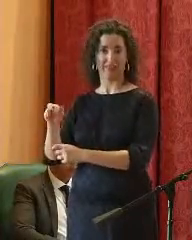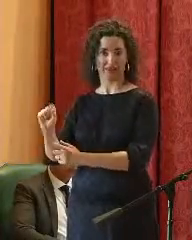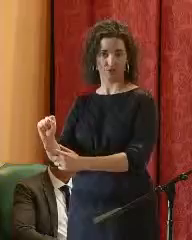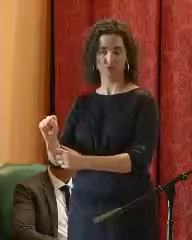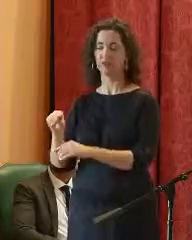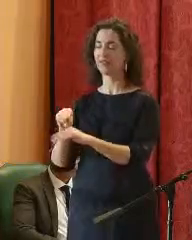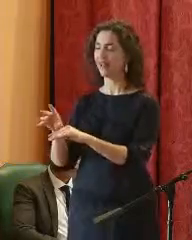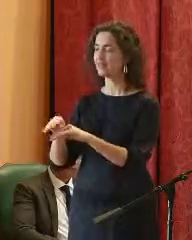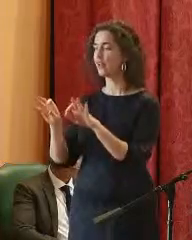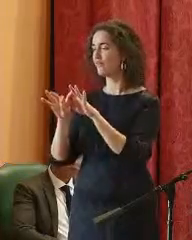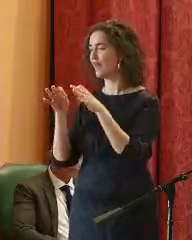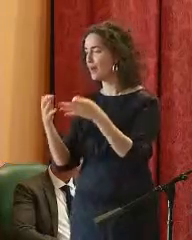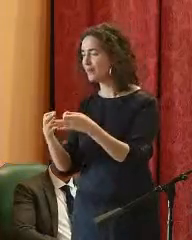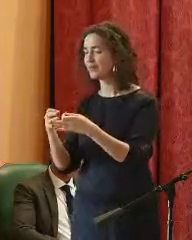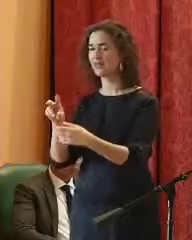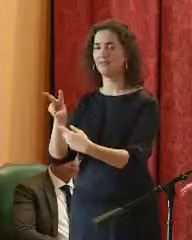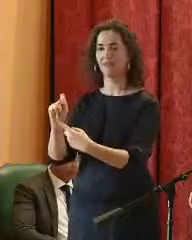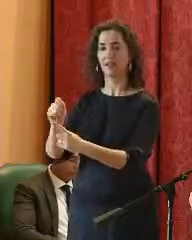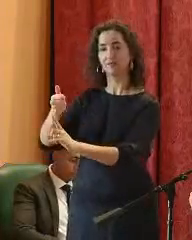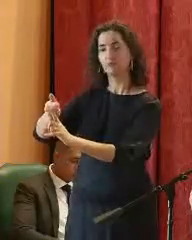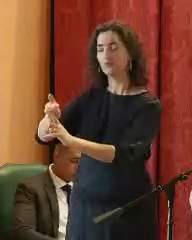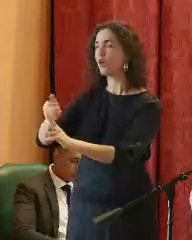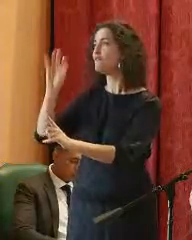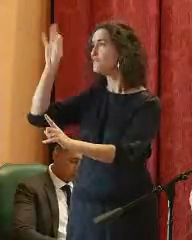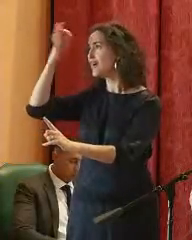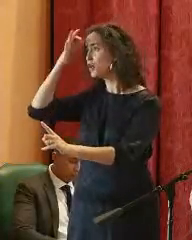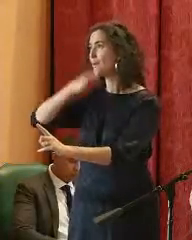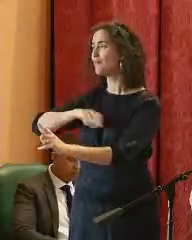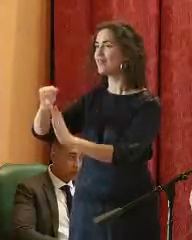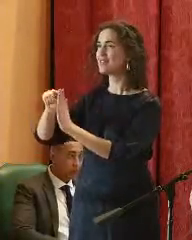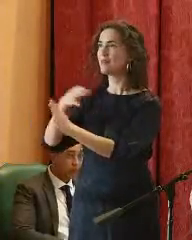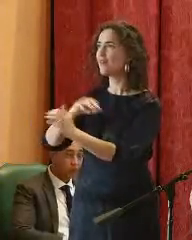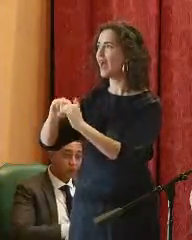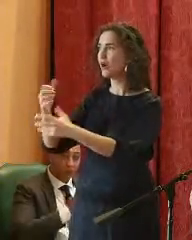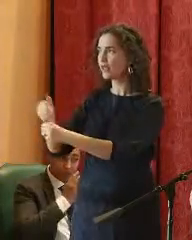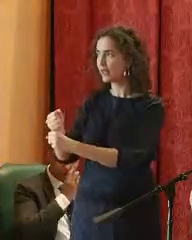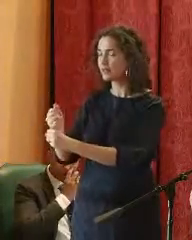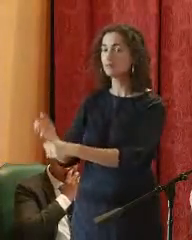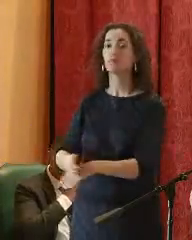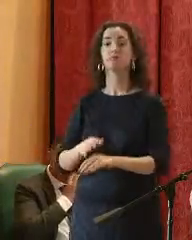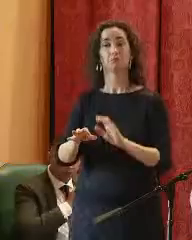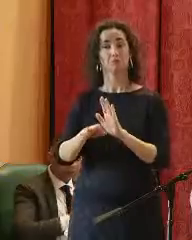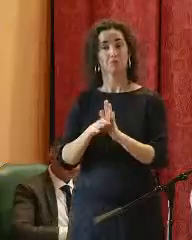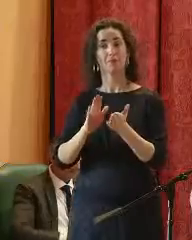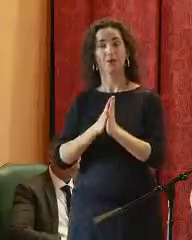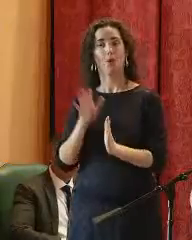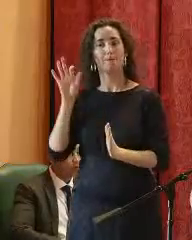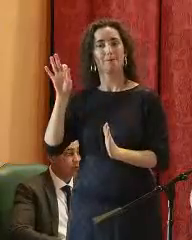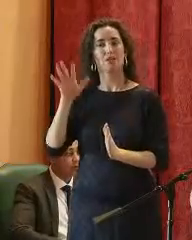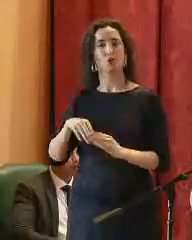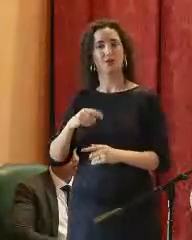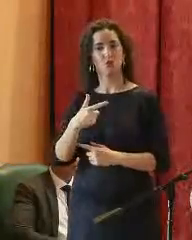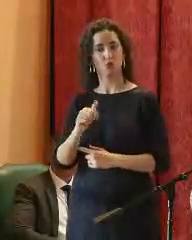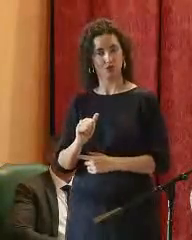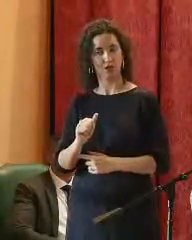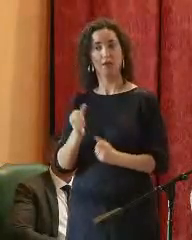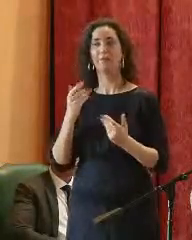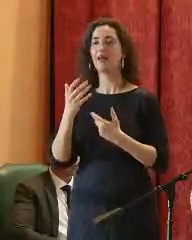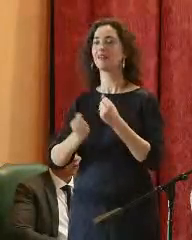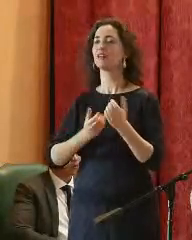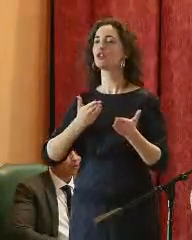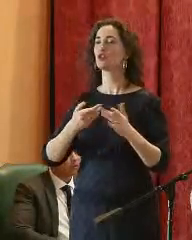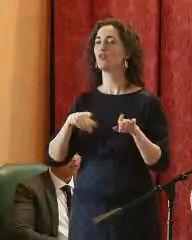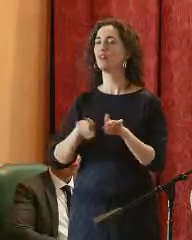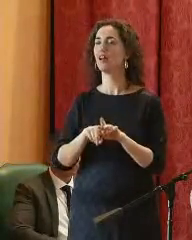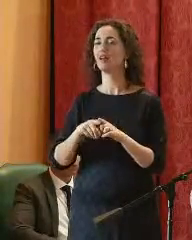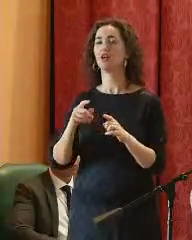to receive their federal and state benefits. As an ordained minister in Georgia, Billy also served for many years as the